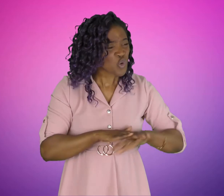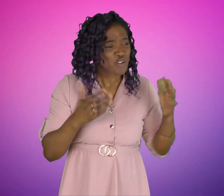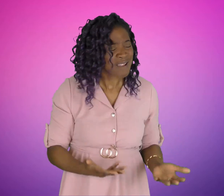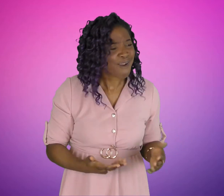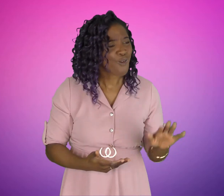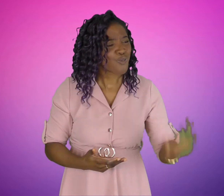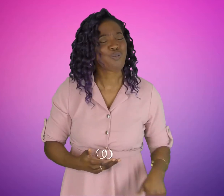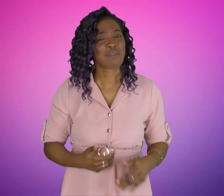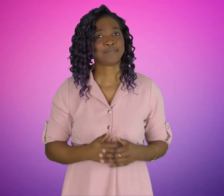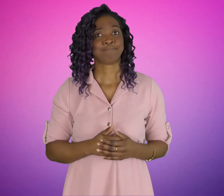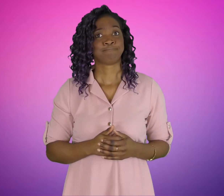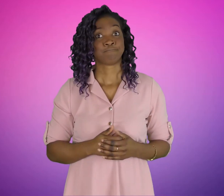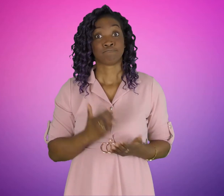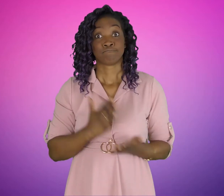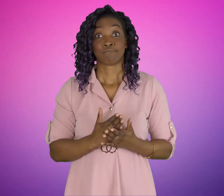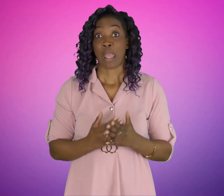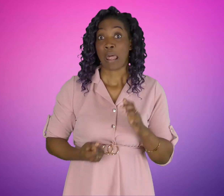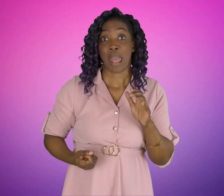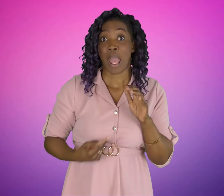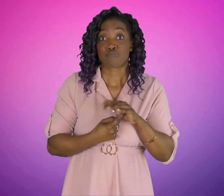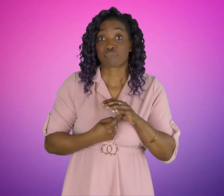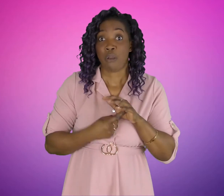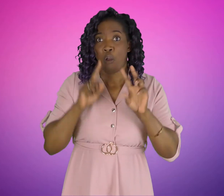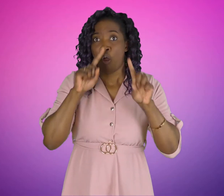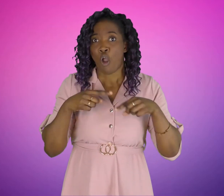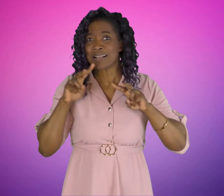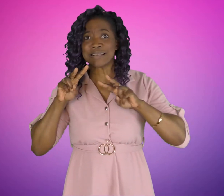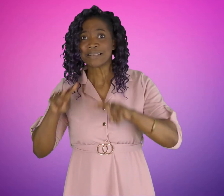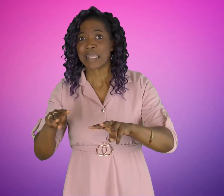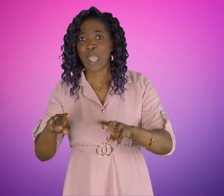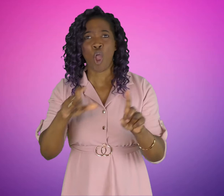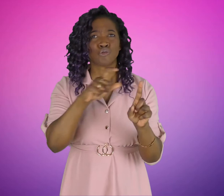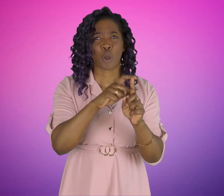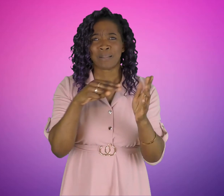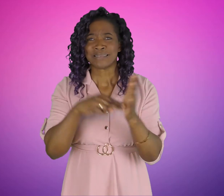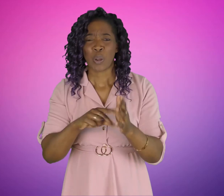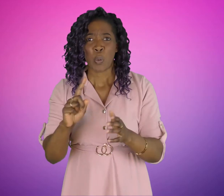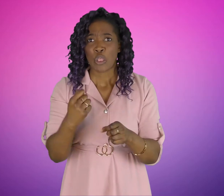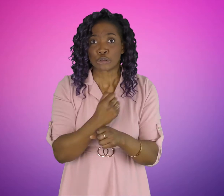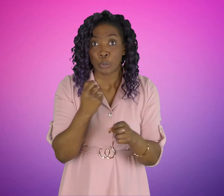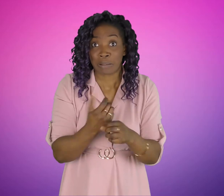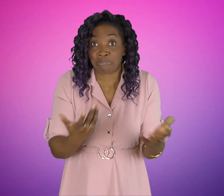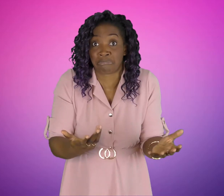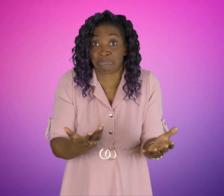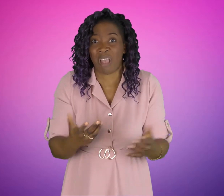course, the Emperor could not actually see what Dom and Nick were doing. The ministers were afraid to admit, even to one another, that